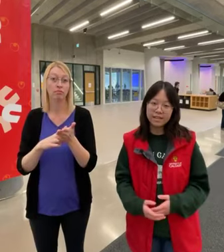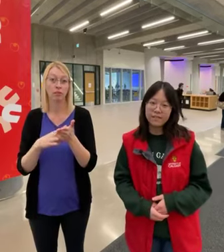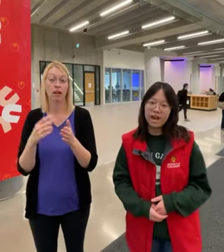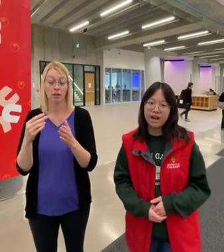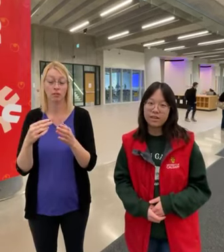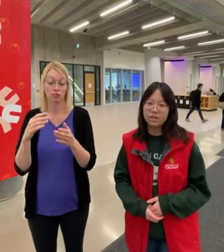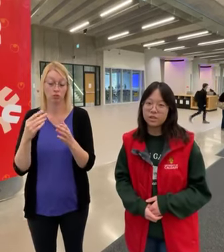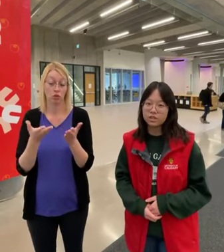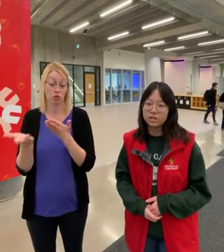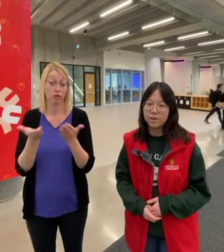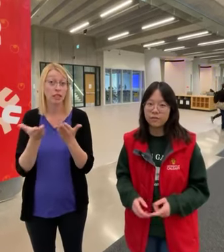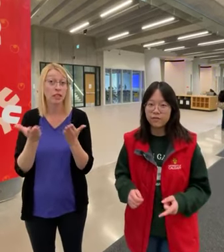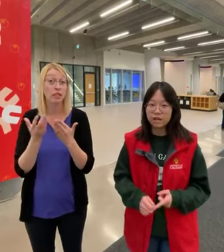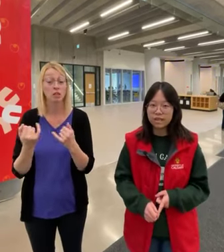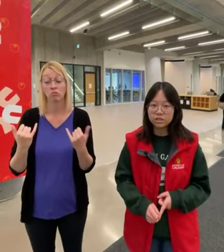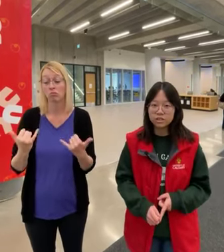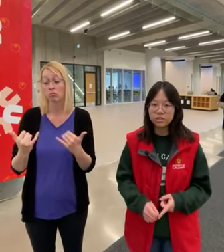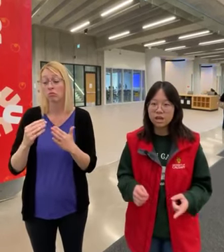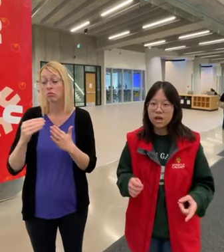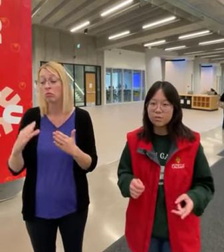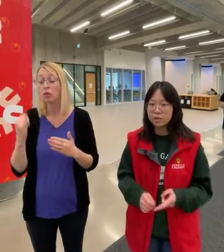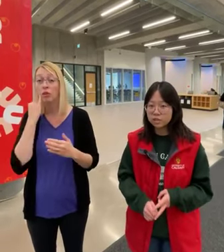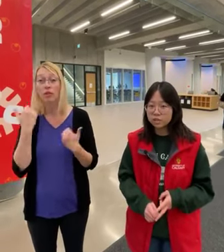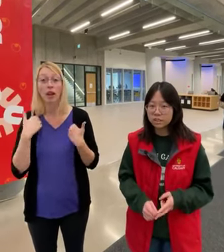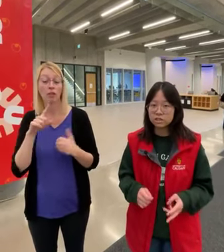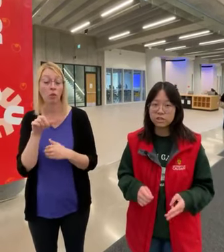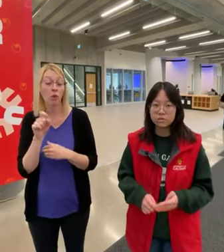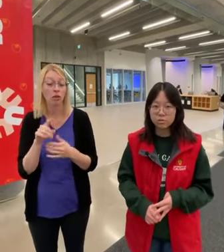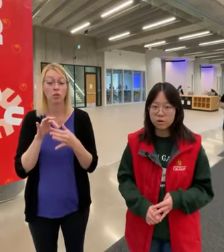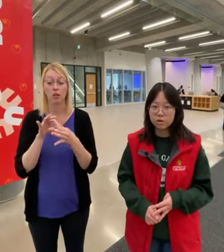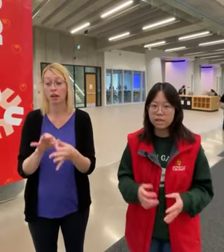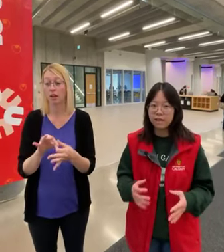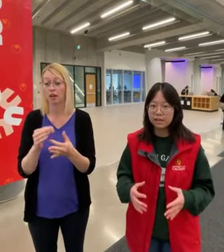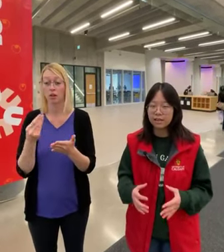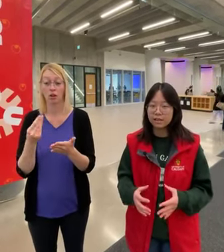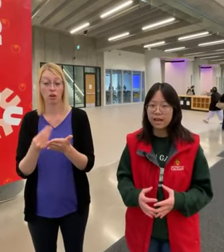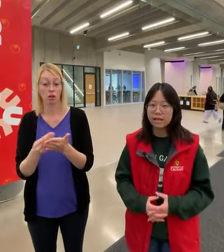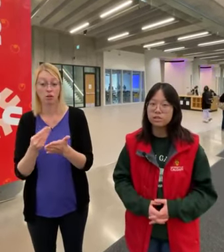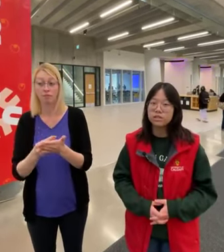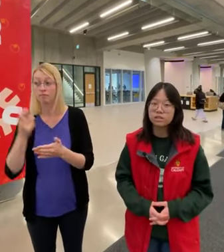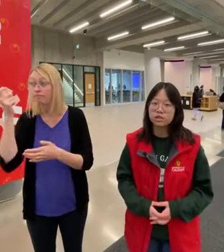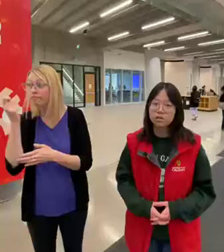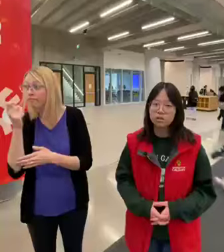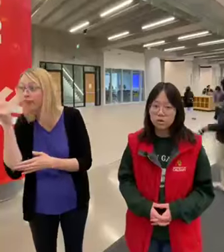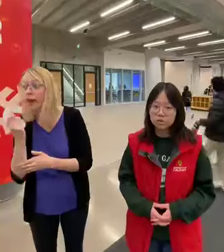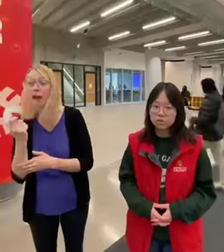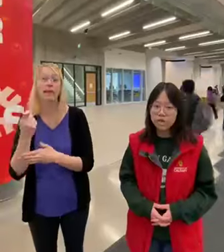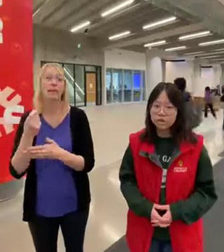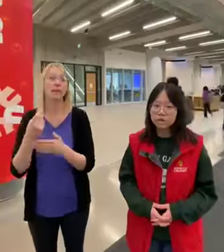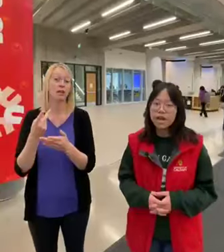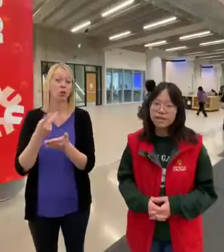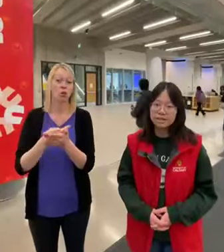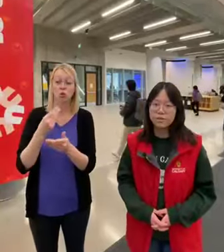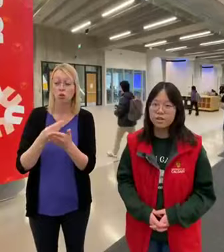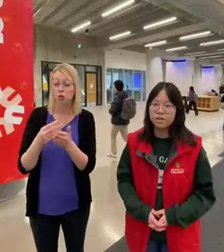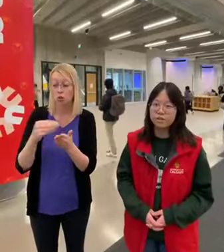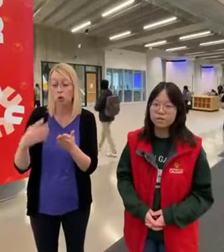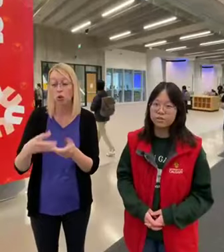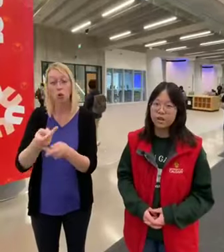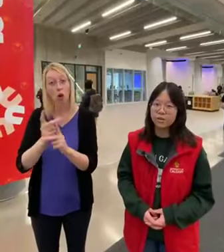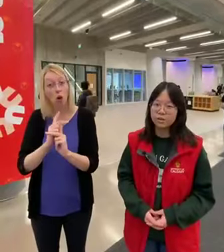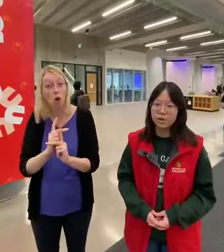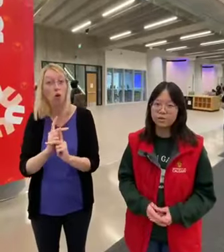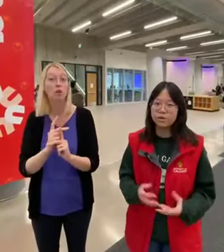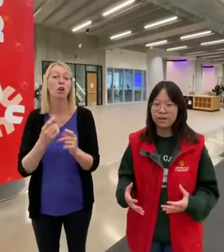go, mainly if they have any questions about financials, bursaries, student awards, anything like that, as well as the current enrollment status. This is where